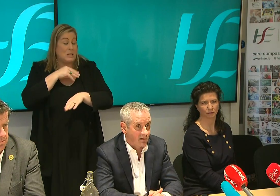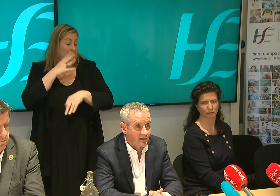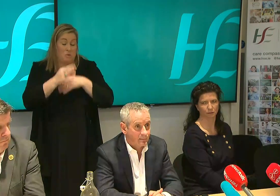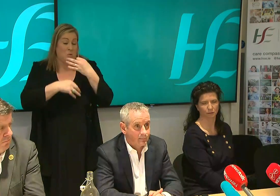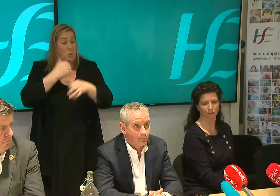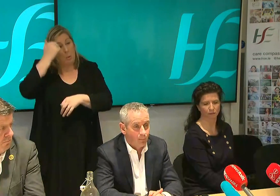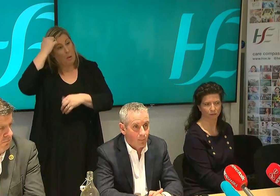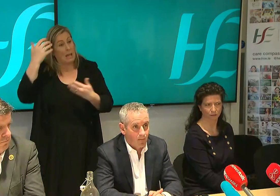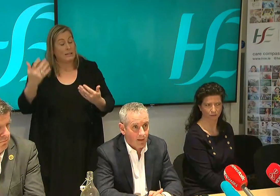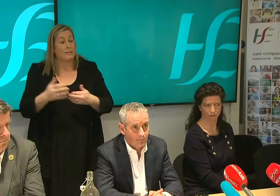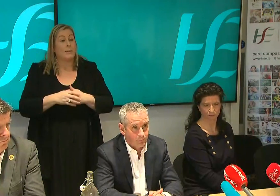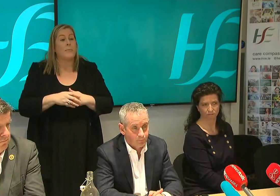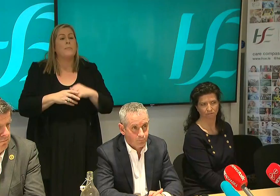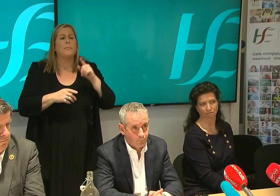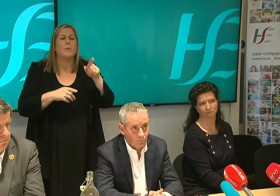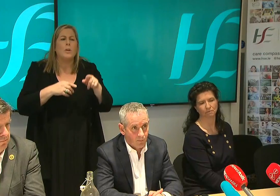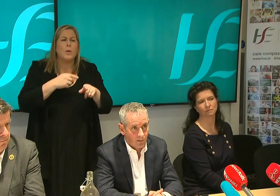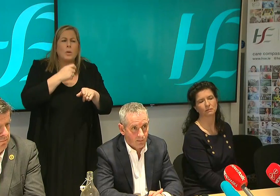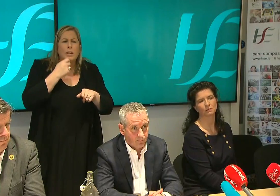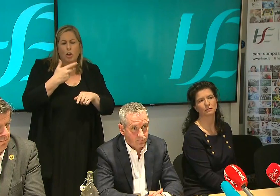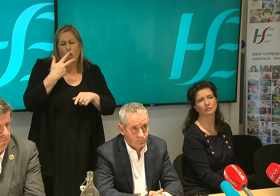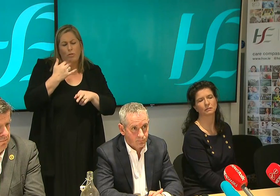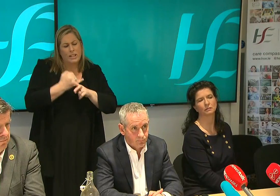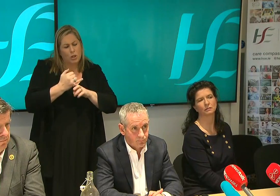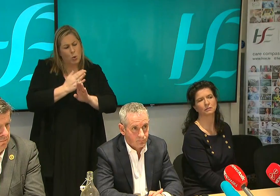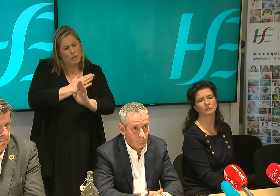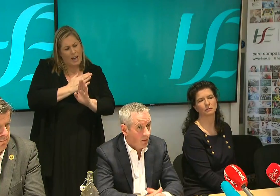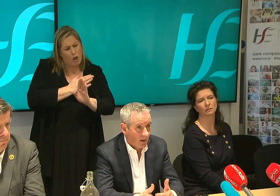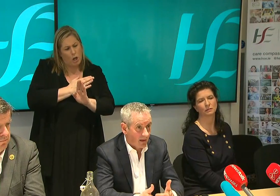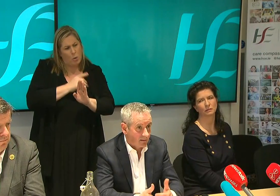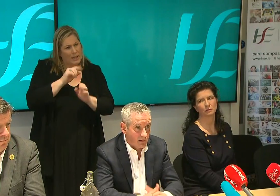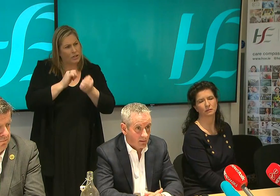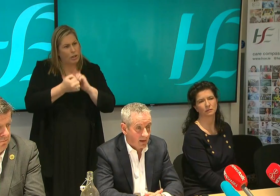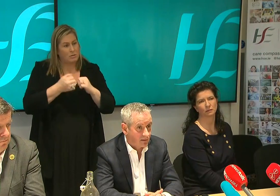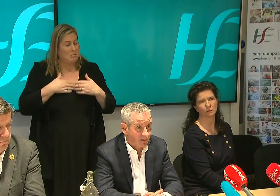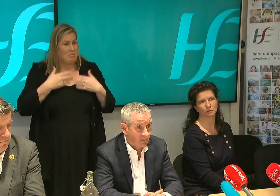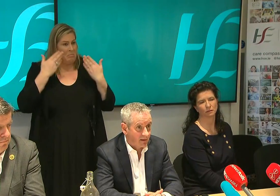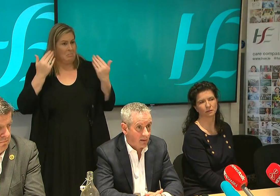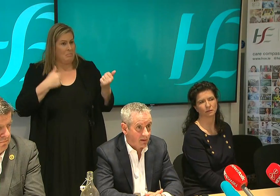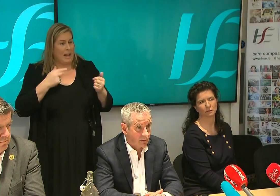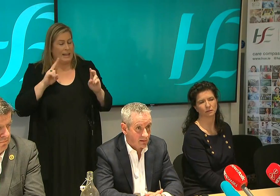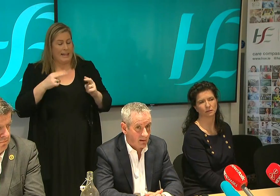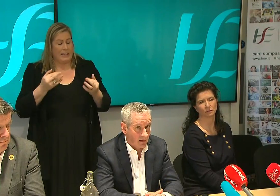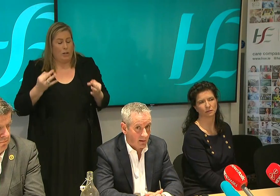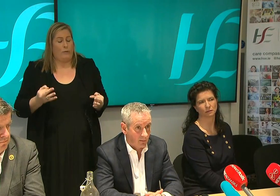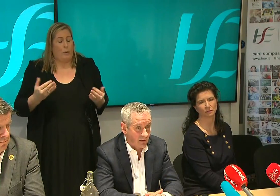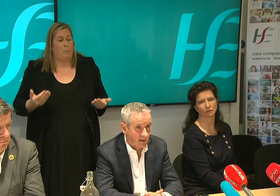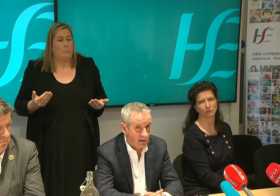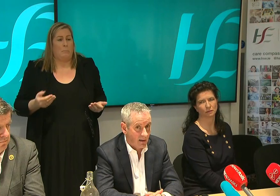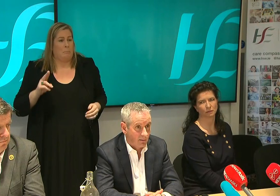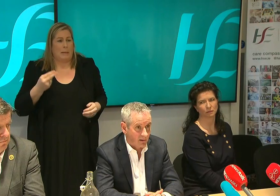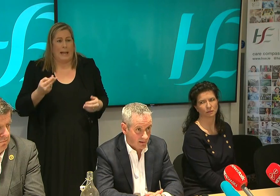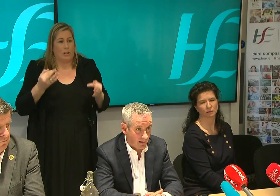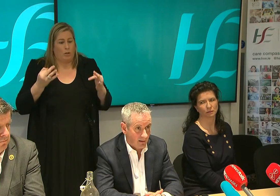and are still progressing. I'd say with 3 schools earlier, has that changed? I can't confirm right now, because I will